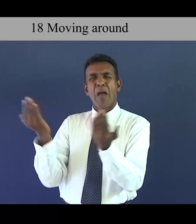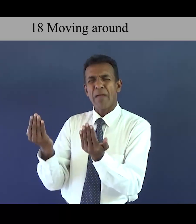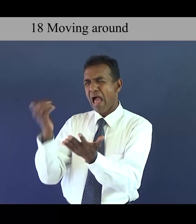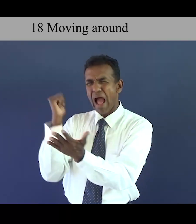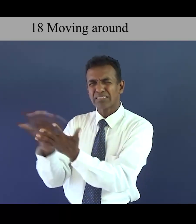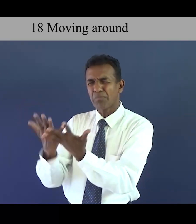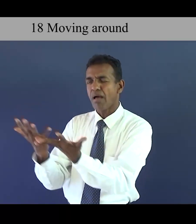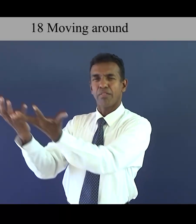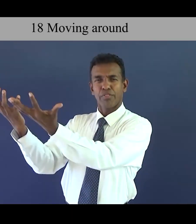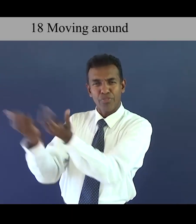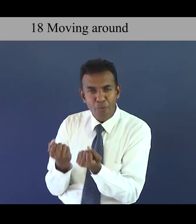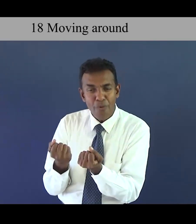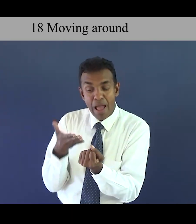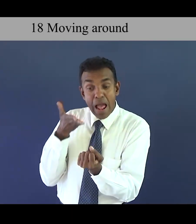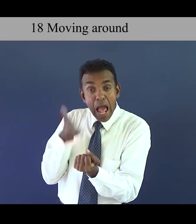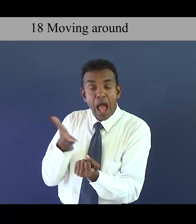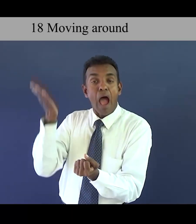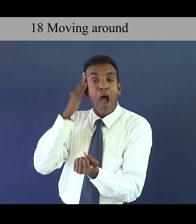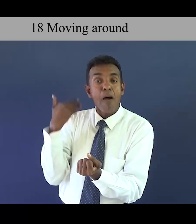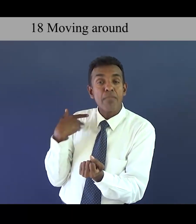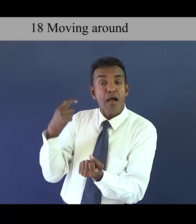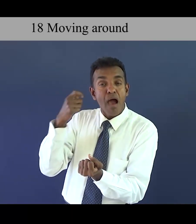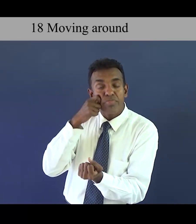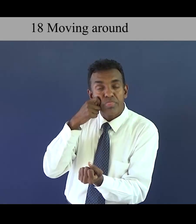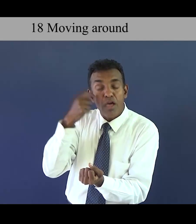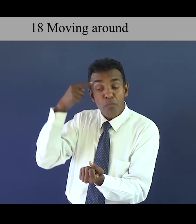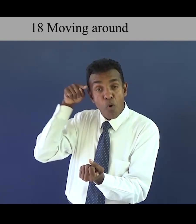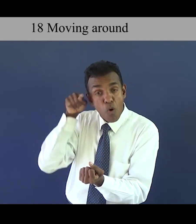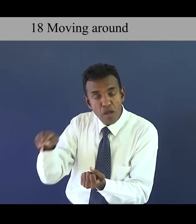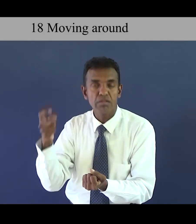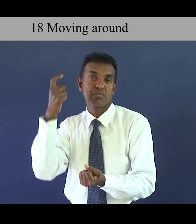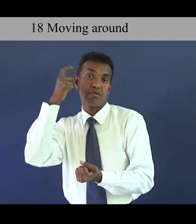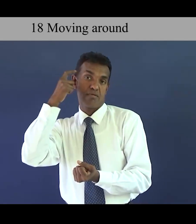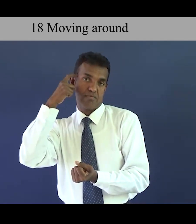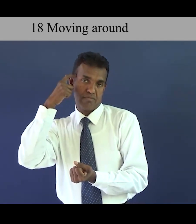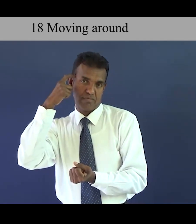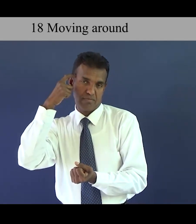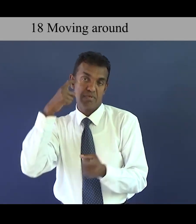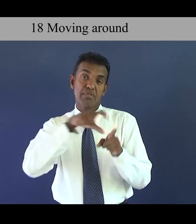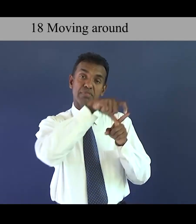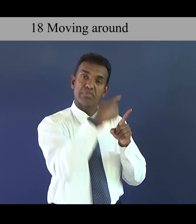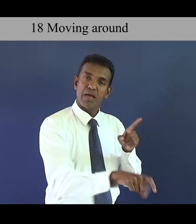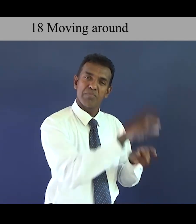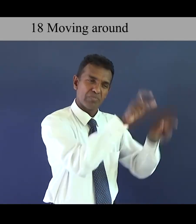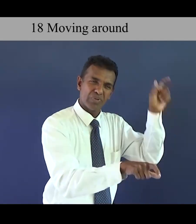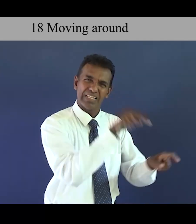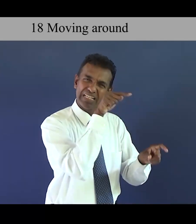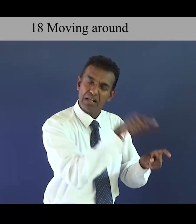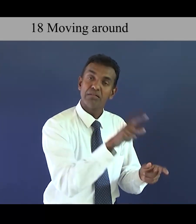a citizen, and if possible, the right to know and be cared for by